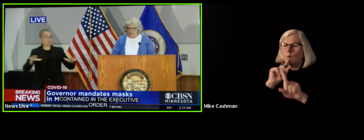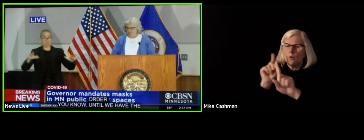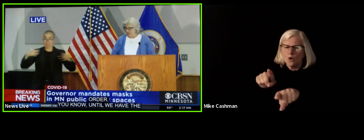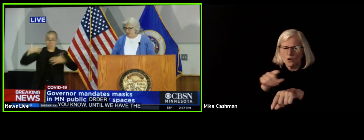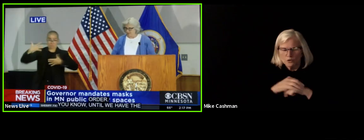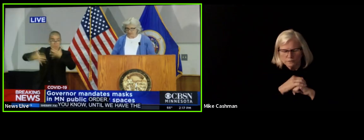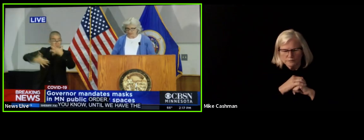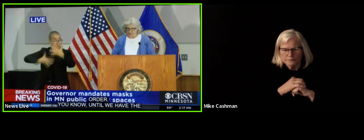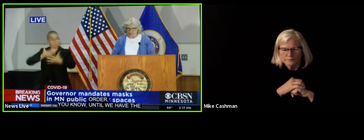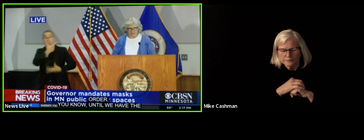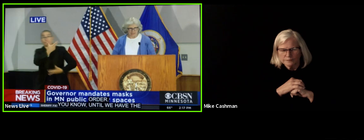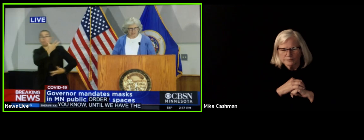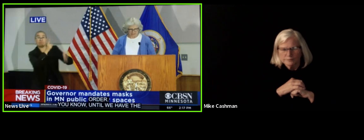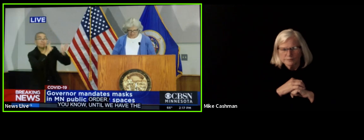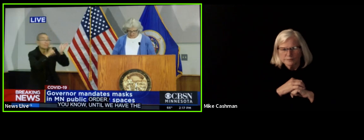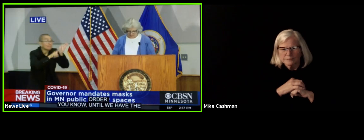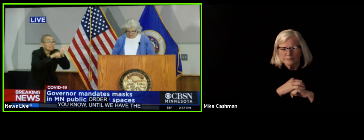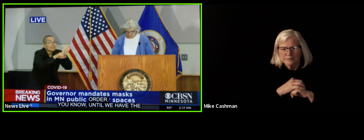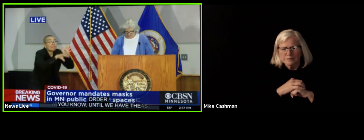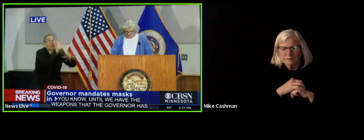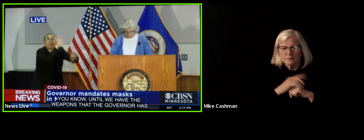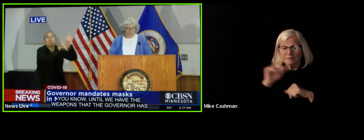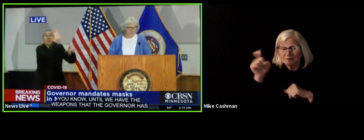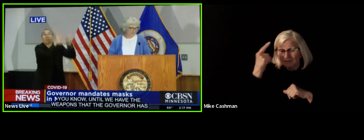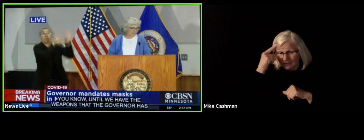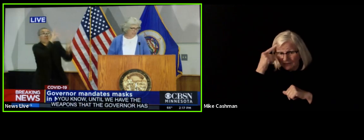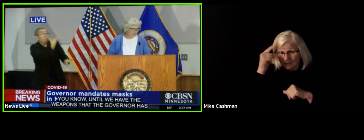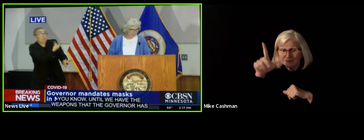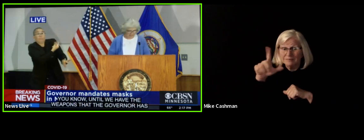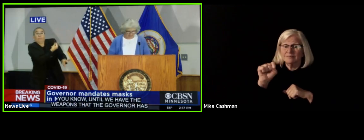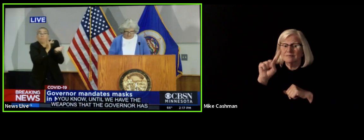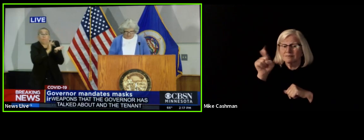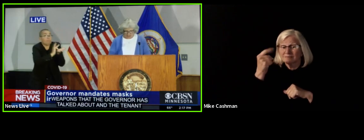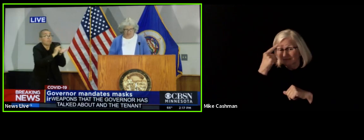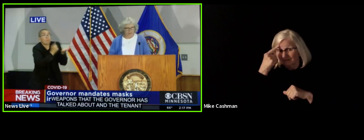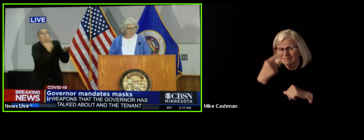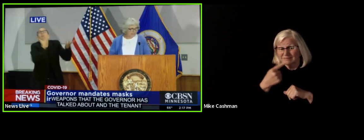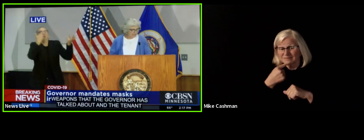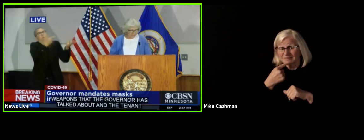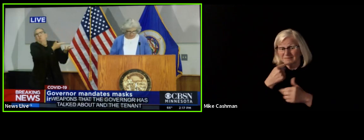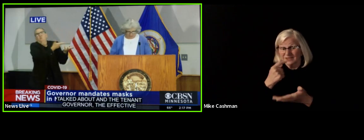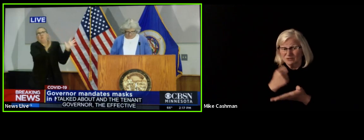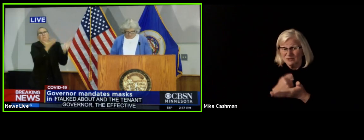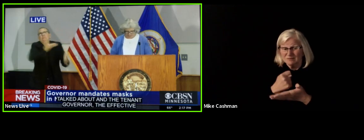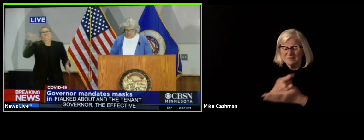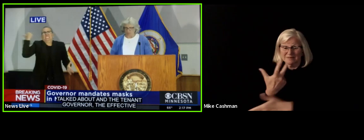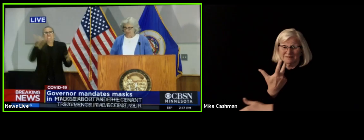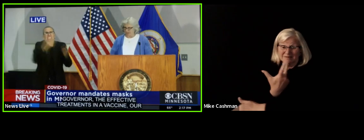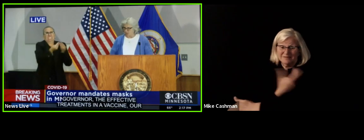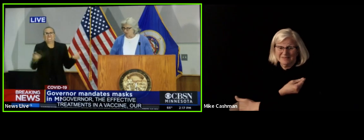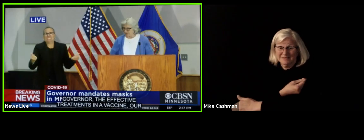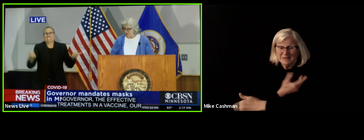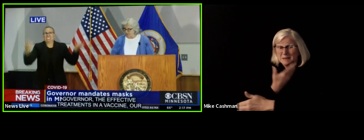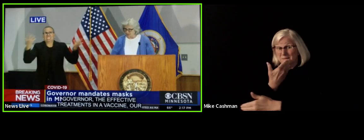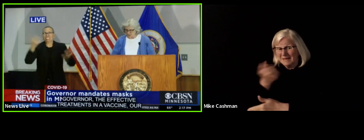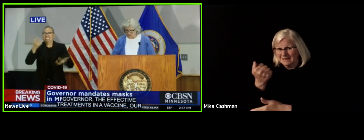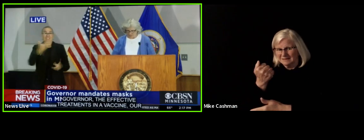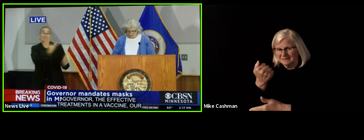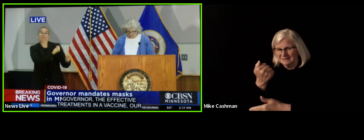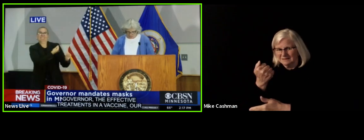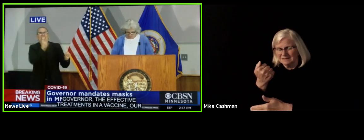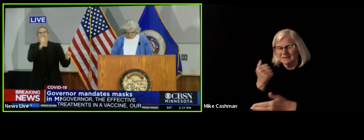lieutenant governor, effective treatments and a vaccine, our best weapons against this are community mitigation and reliable